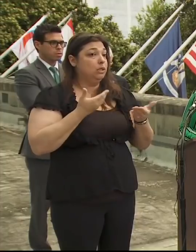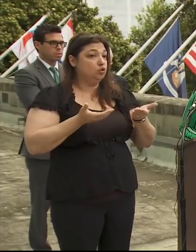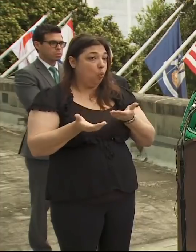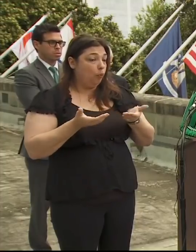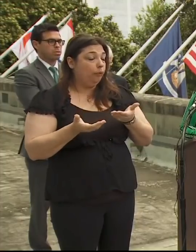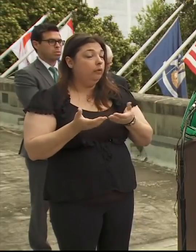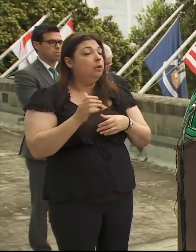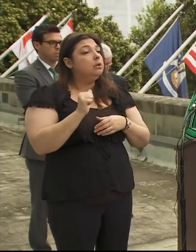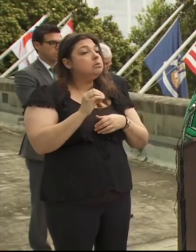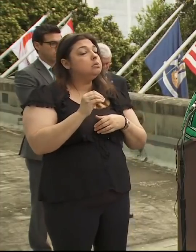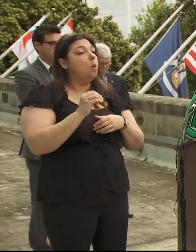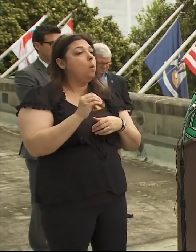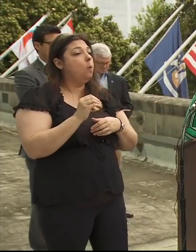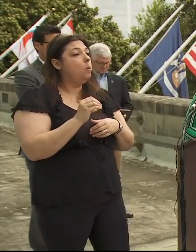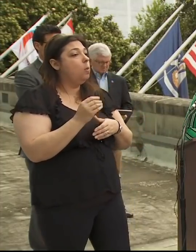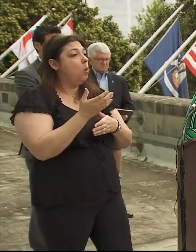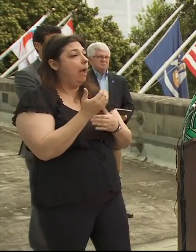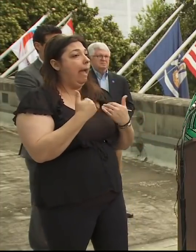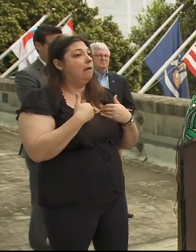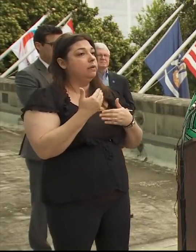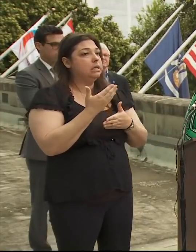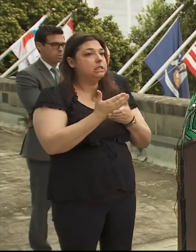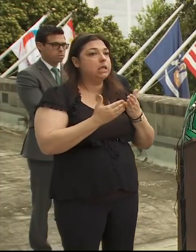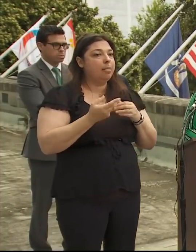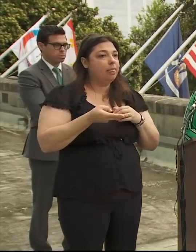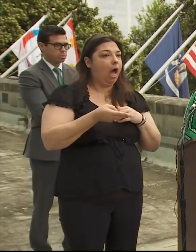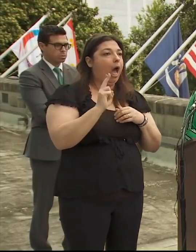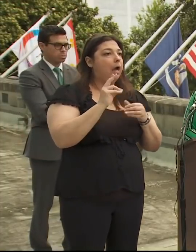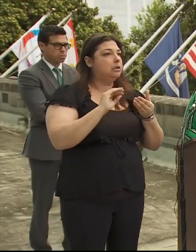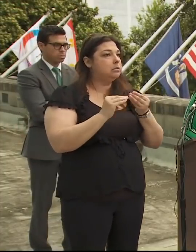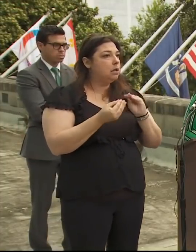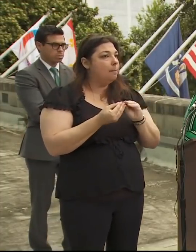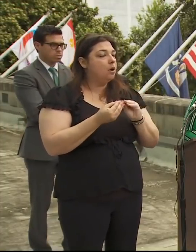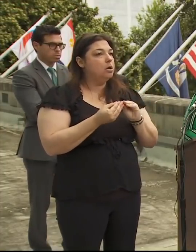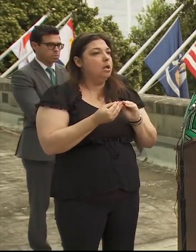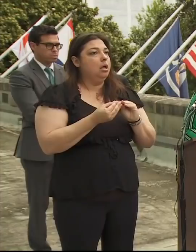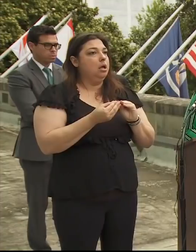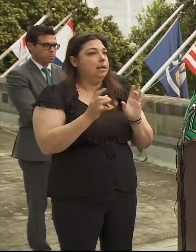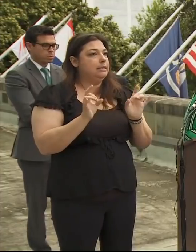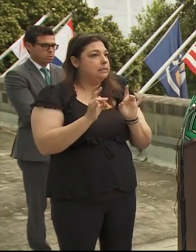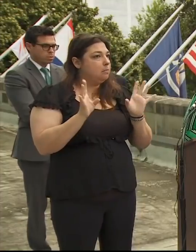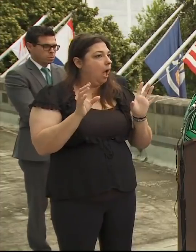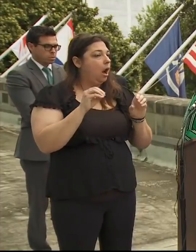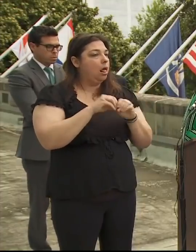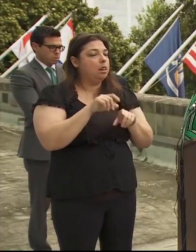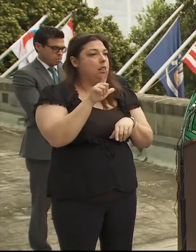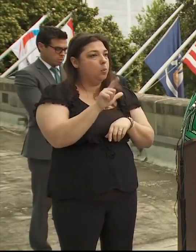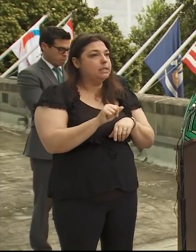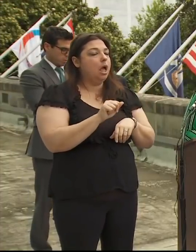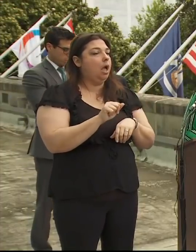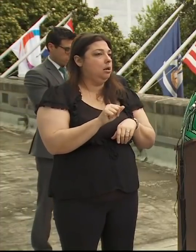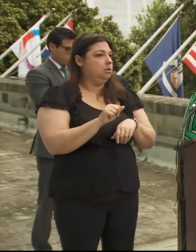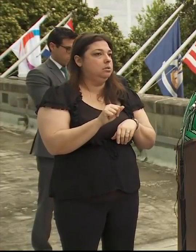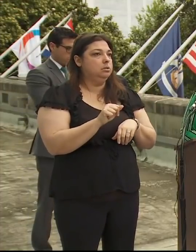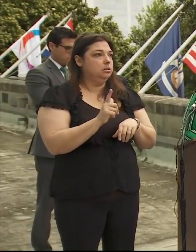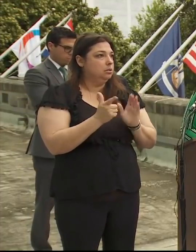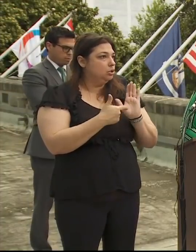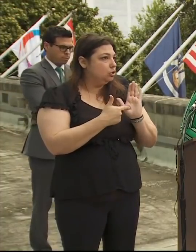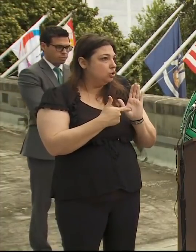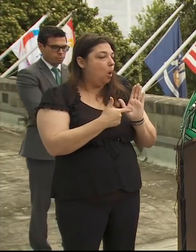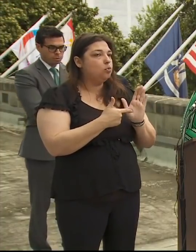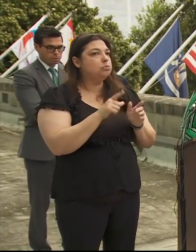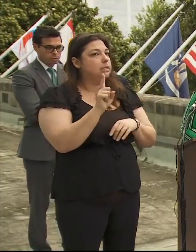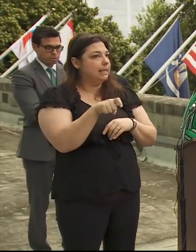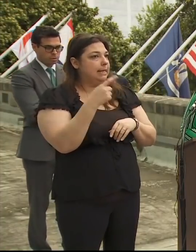serve. And so with that, having some of the highest levels of disparities in the state of Louisiana speaks to, one, the